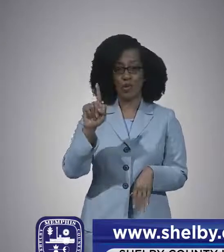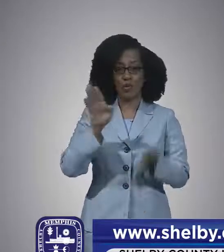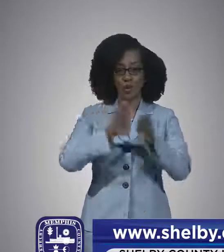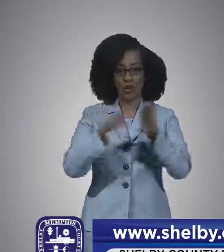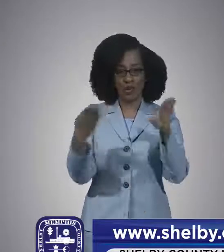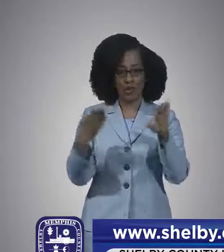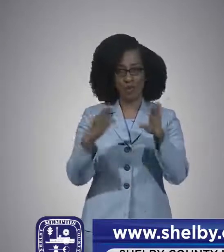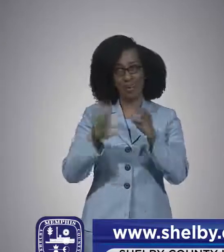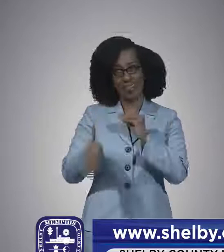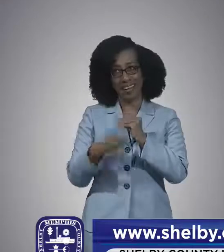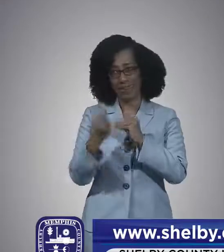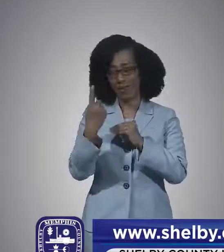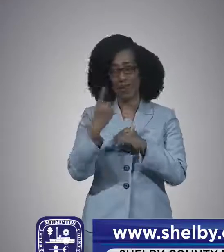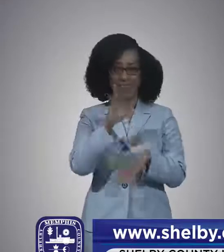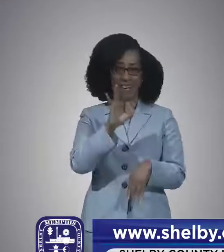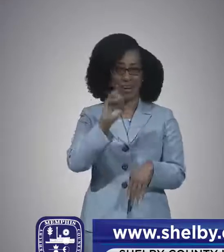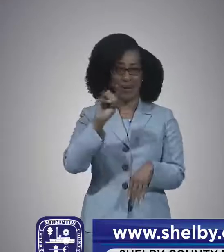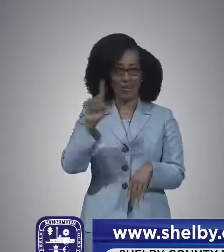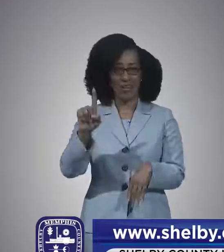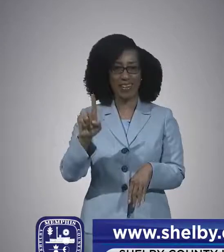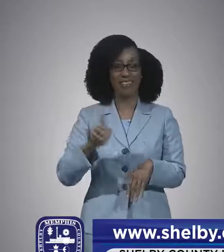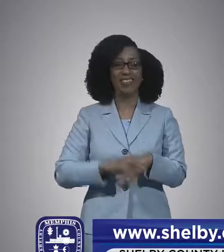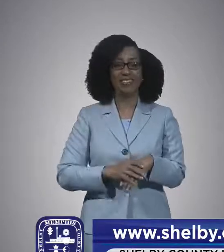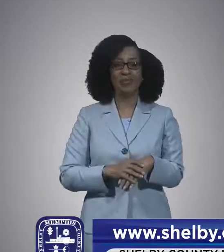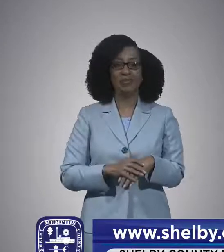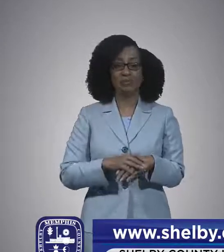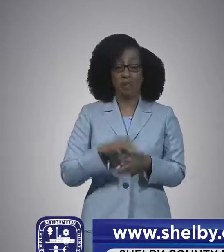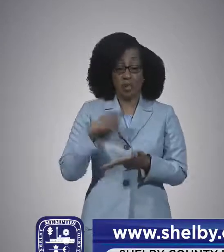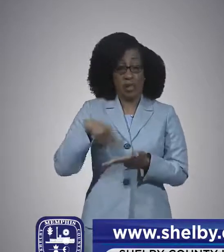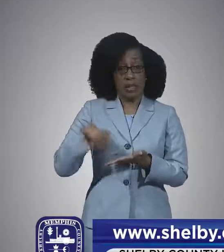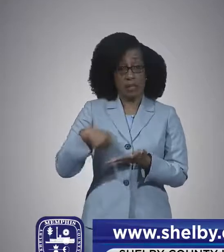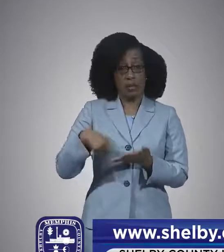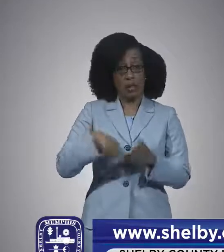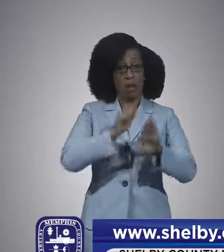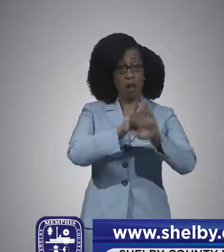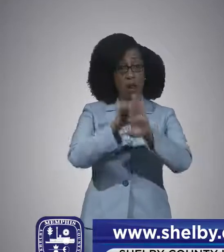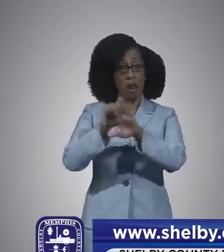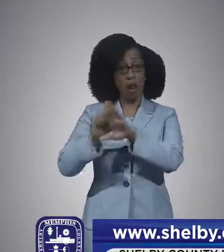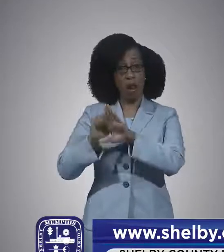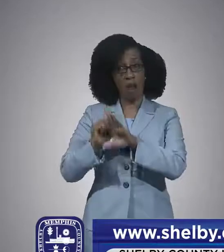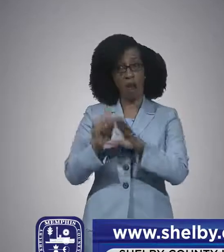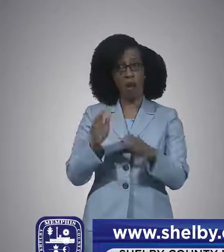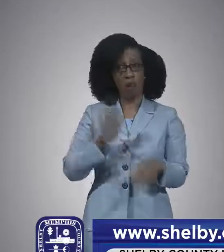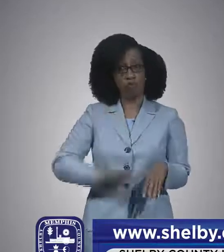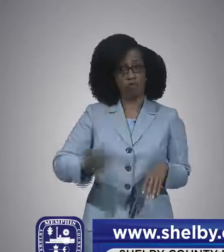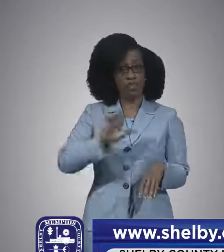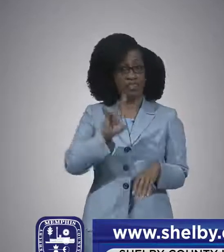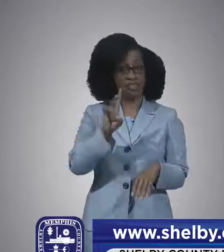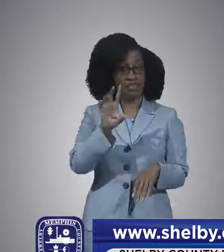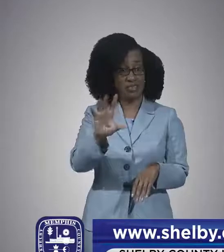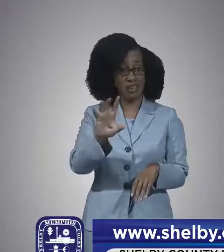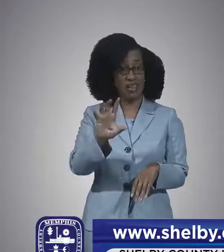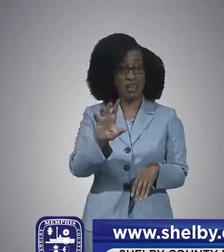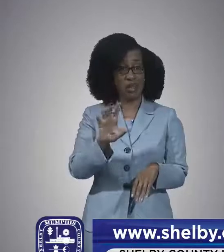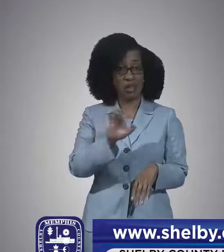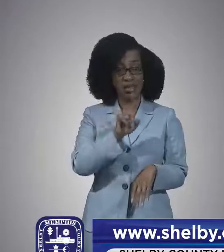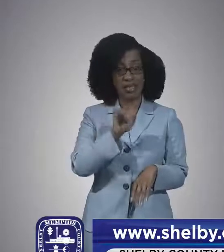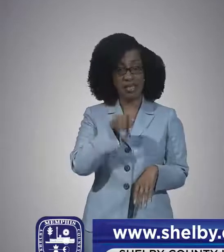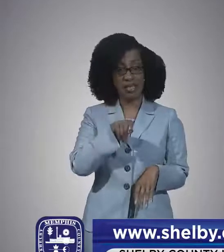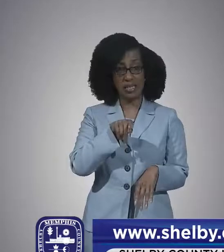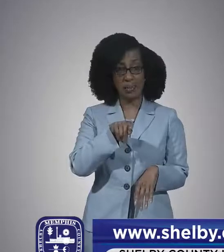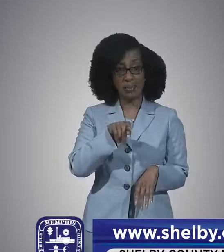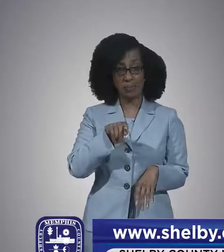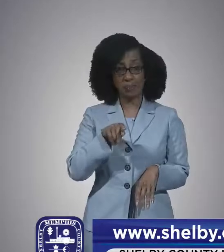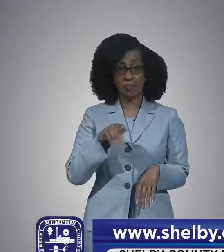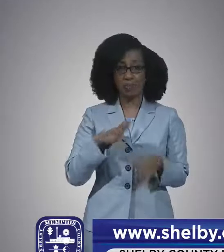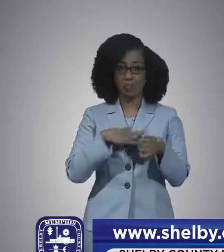one in for 901 Day. And this week so far they've knocked on almost 700 doors, and those are in the zip codes where people